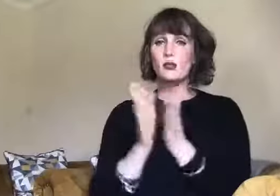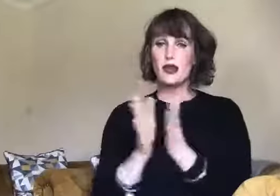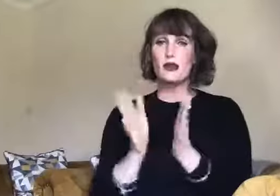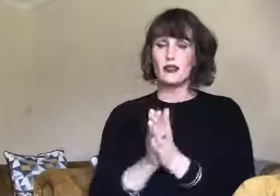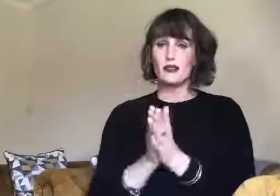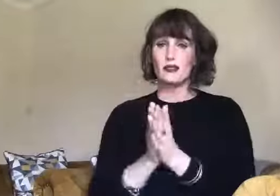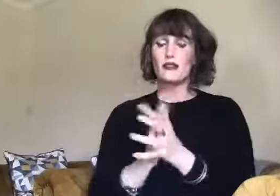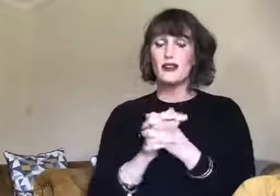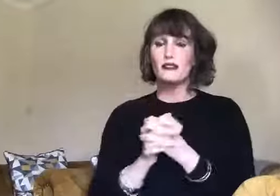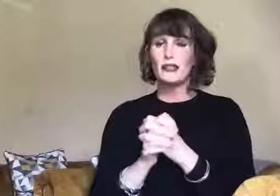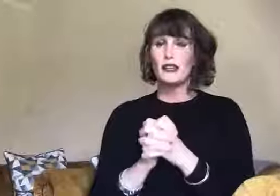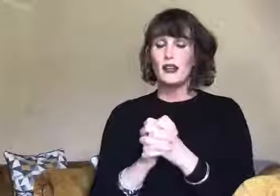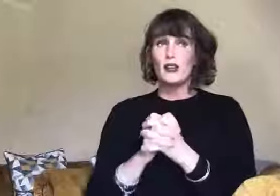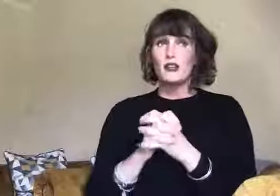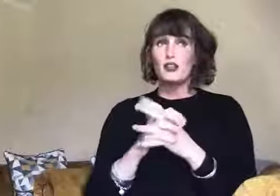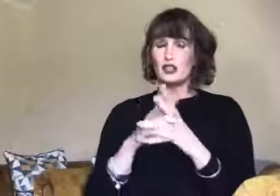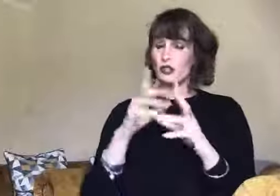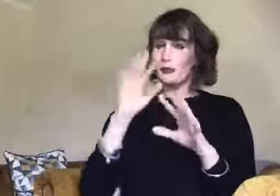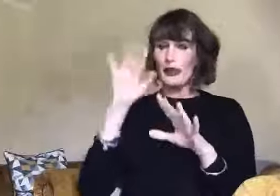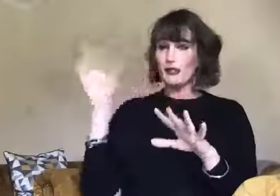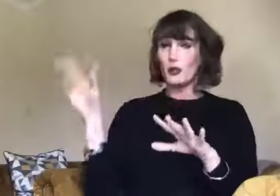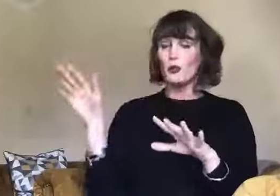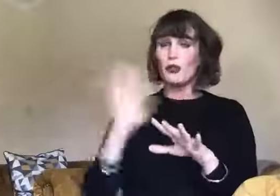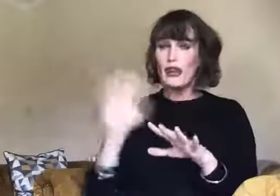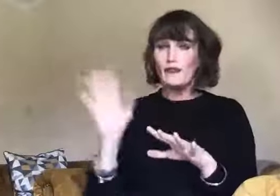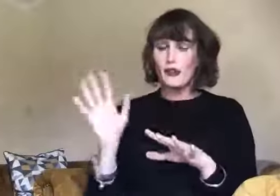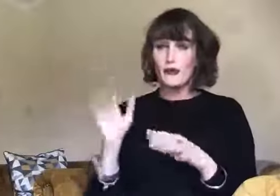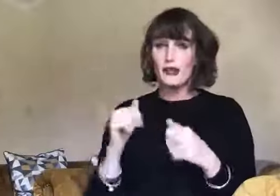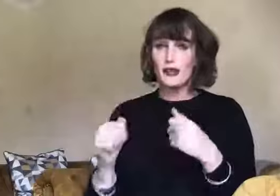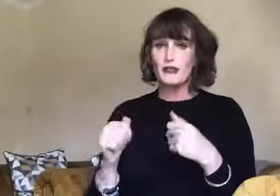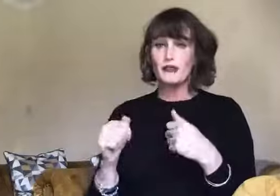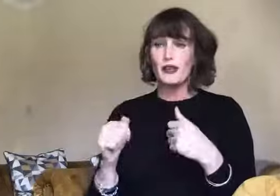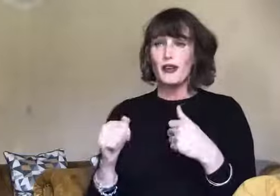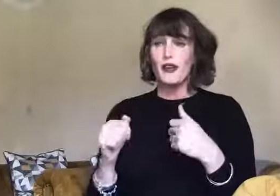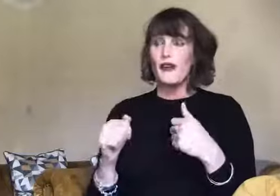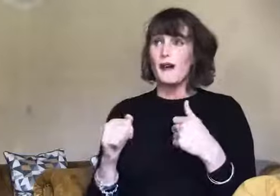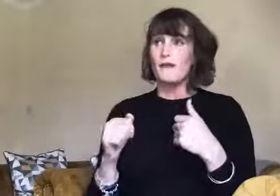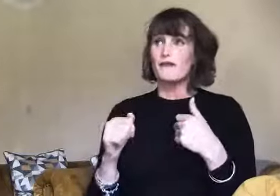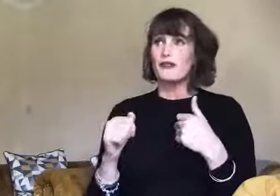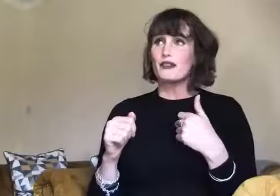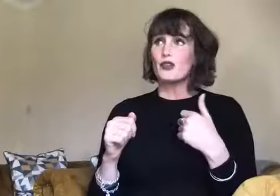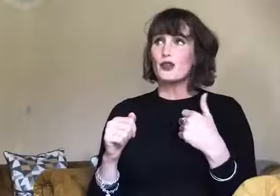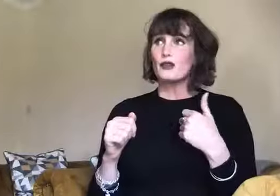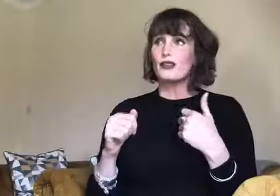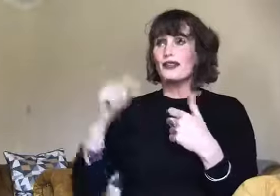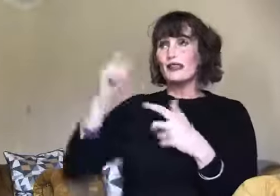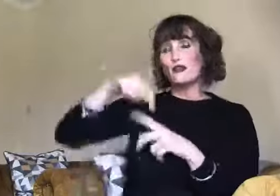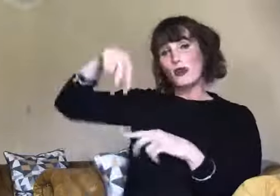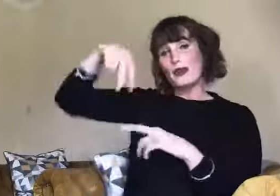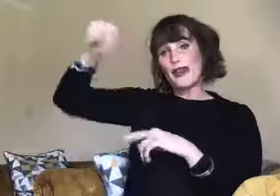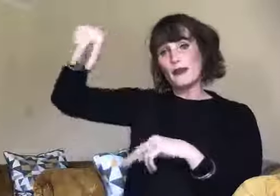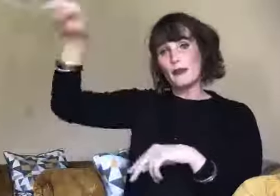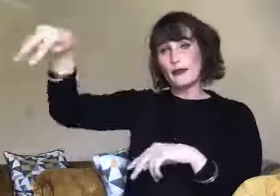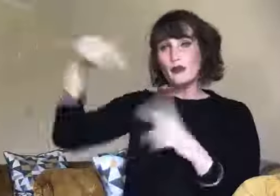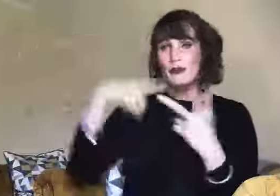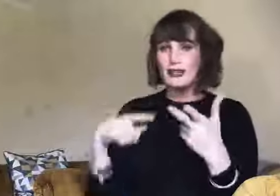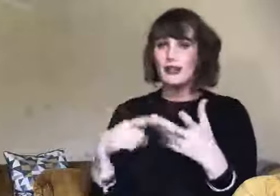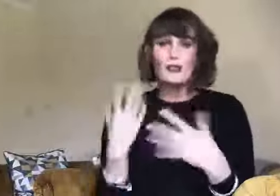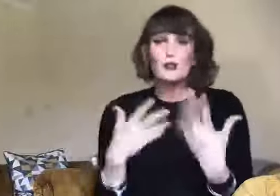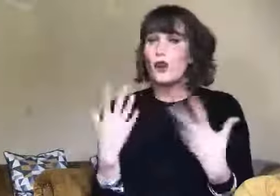the way I learned. I found it just the best tool ever, because if you're going out and about and you meet somebody and you just